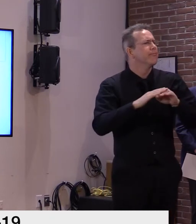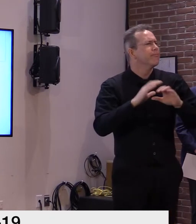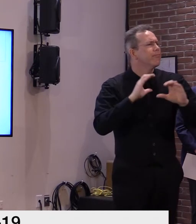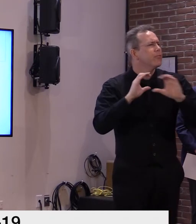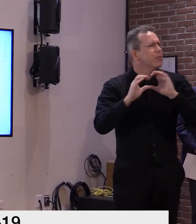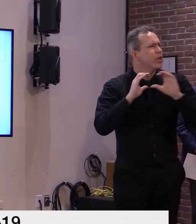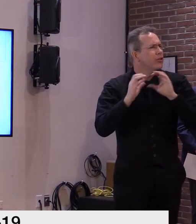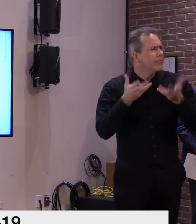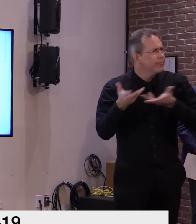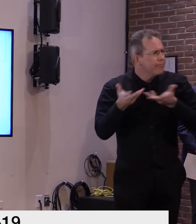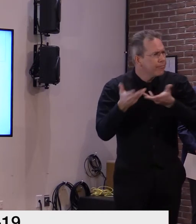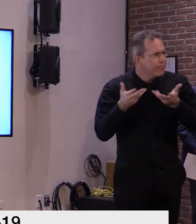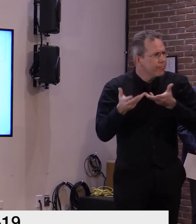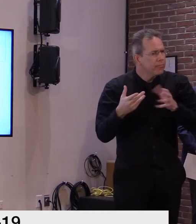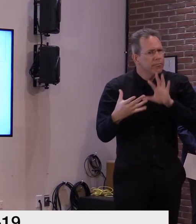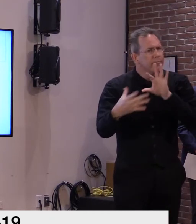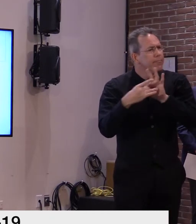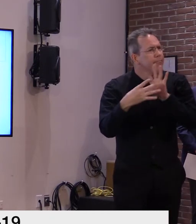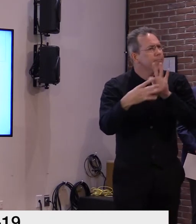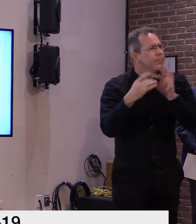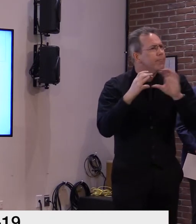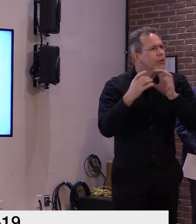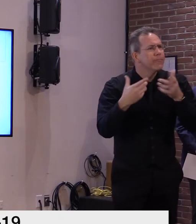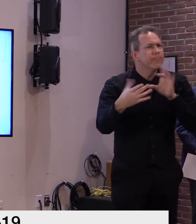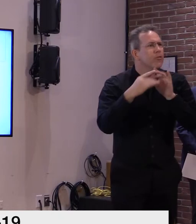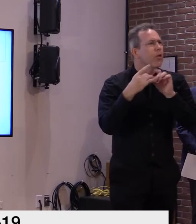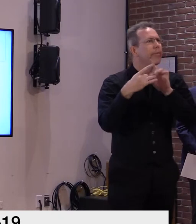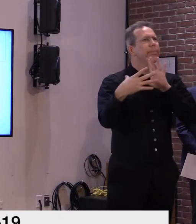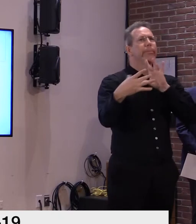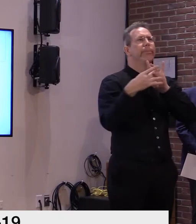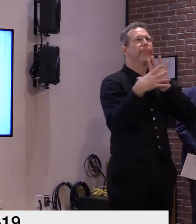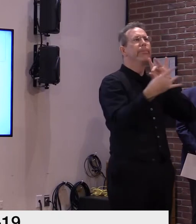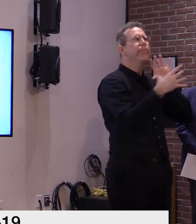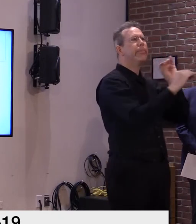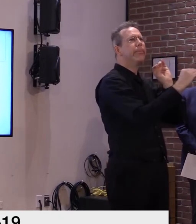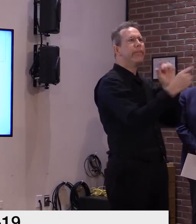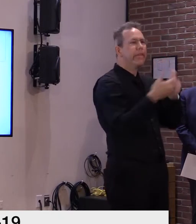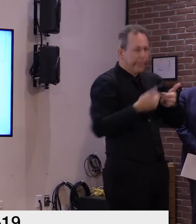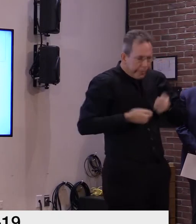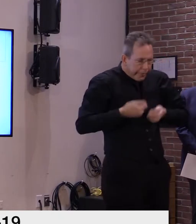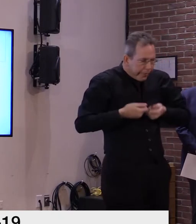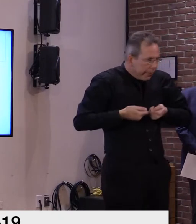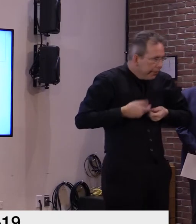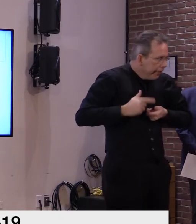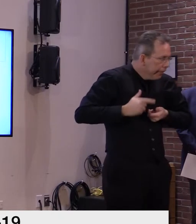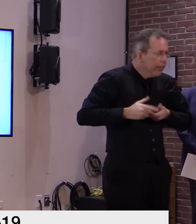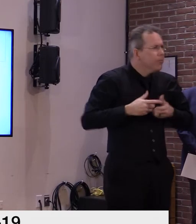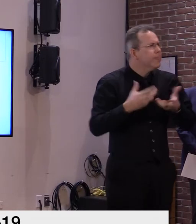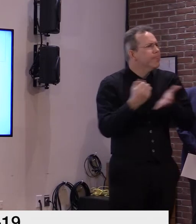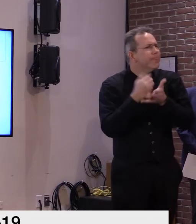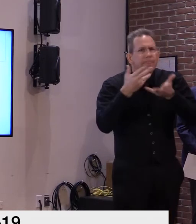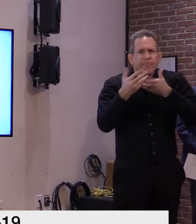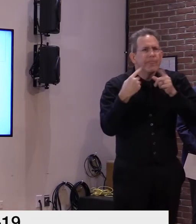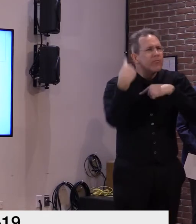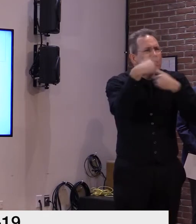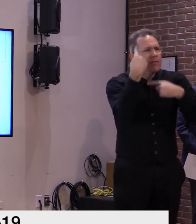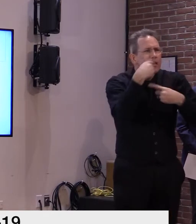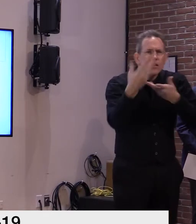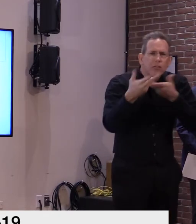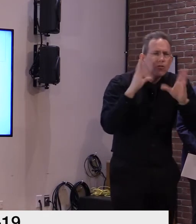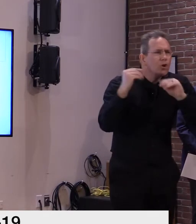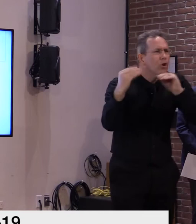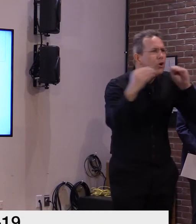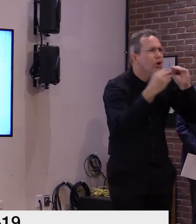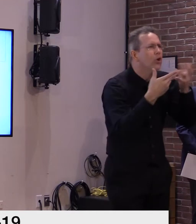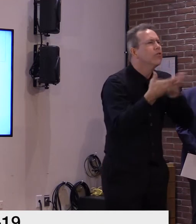now, especially for adolescents who developmentally should be more oriented toward their peers right now. With less access